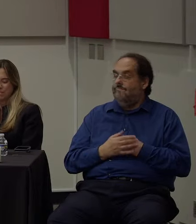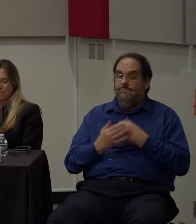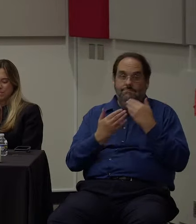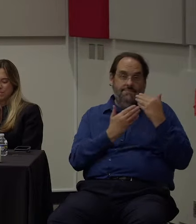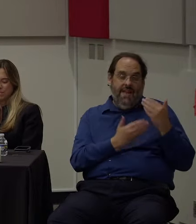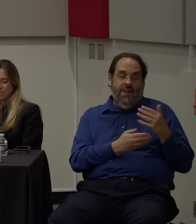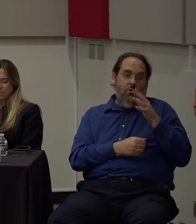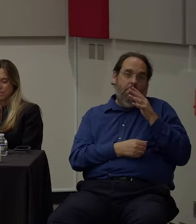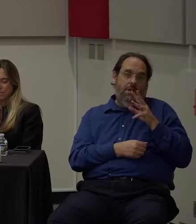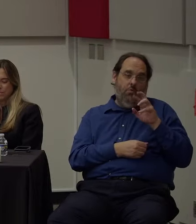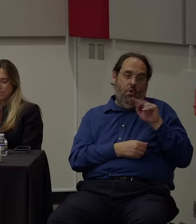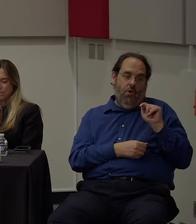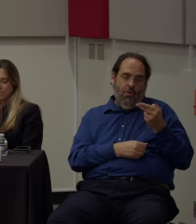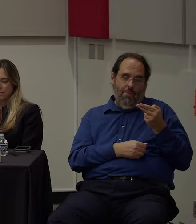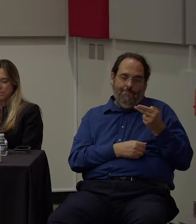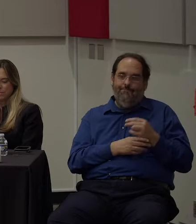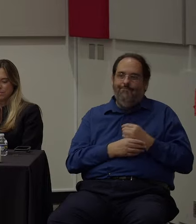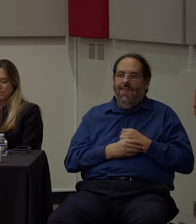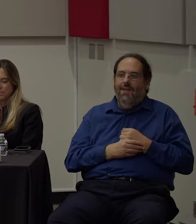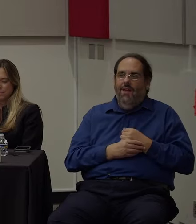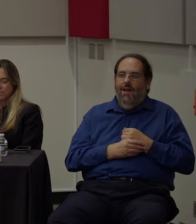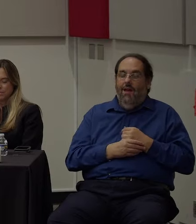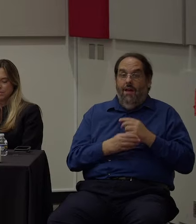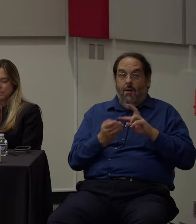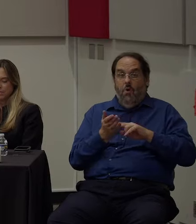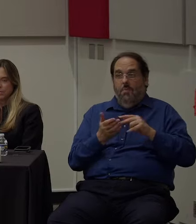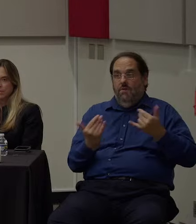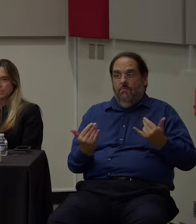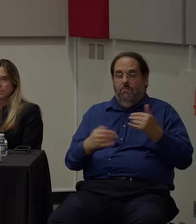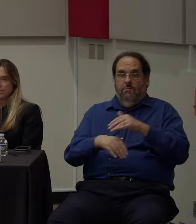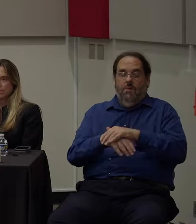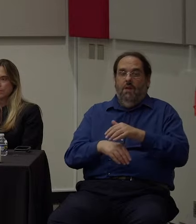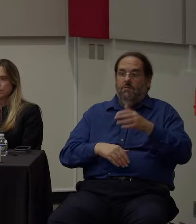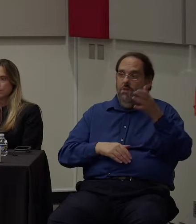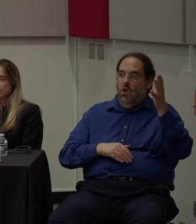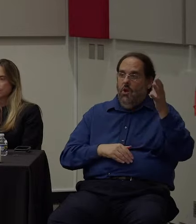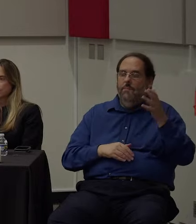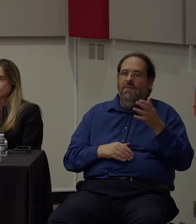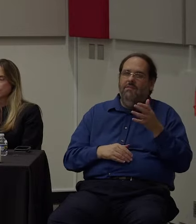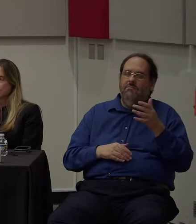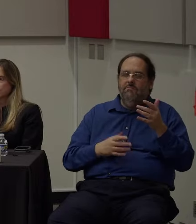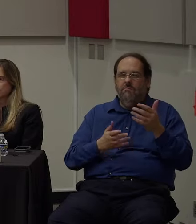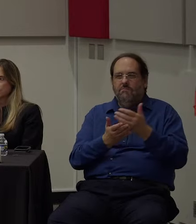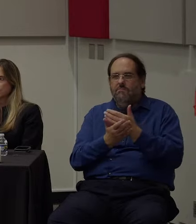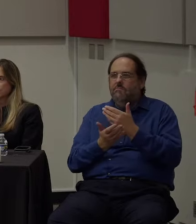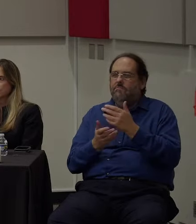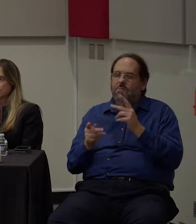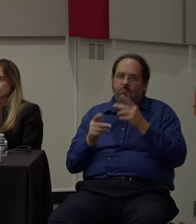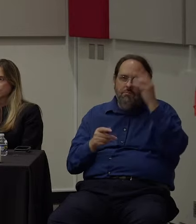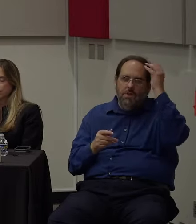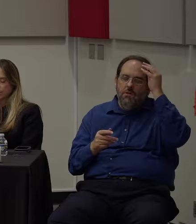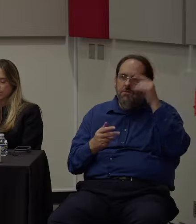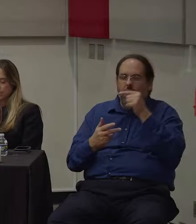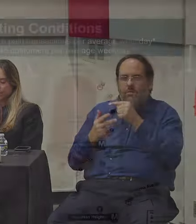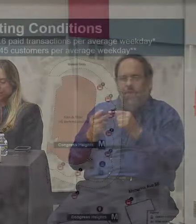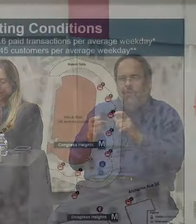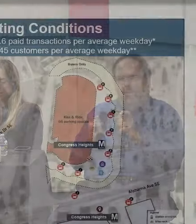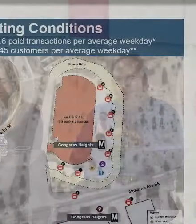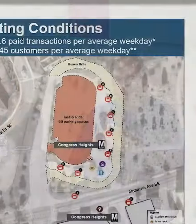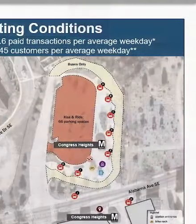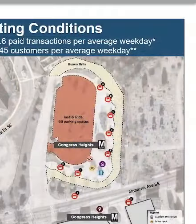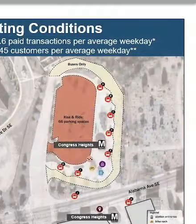Thank you, Ms. Worth. The purpose of the hearing tonight is to obtain input on the following